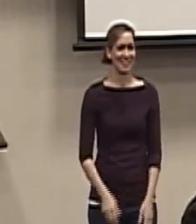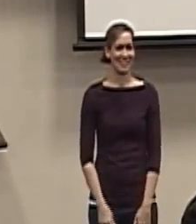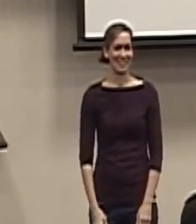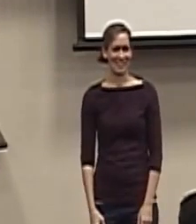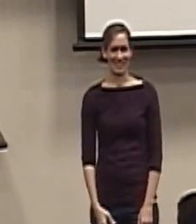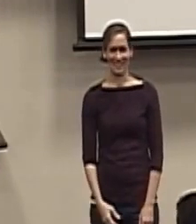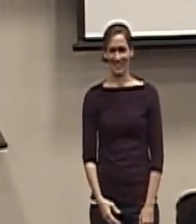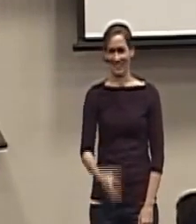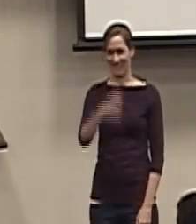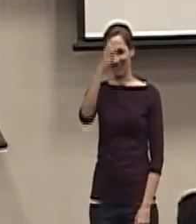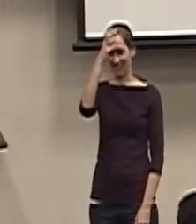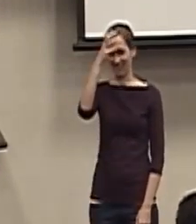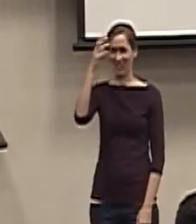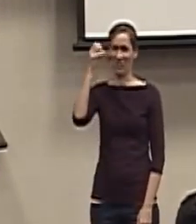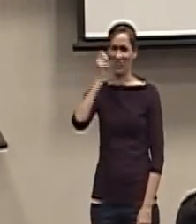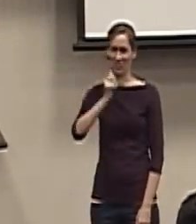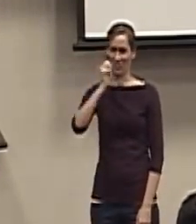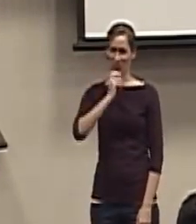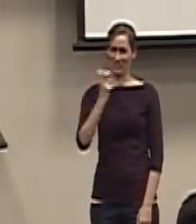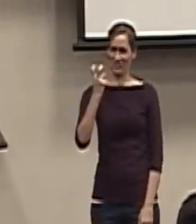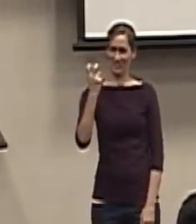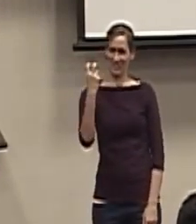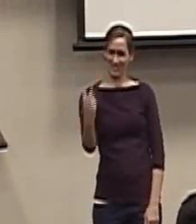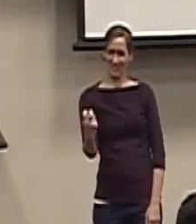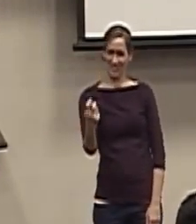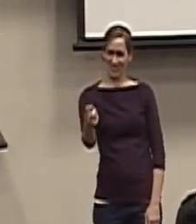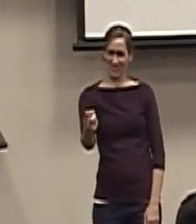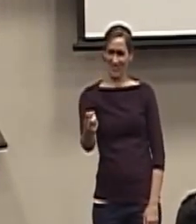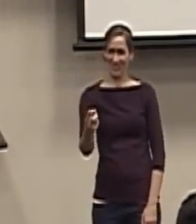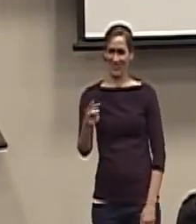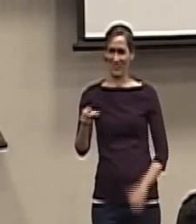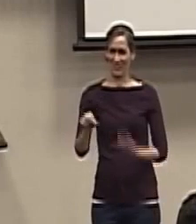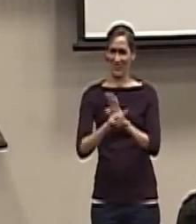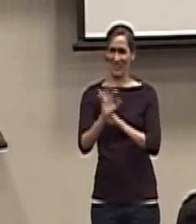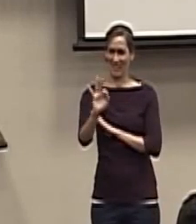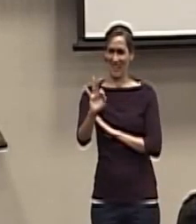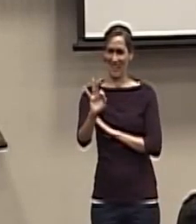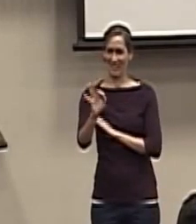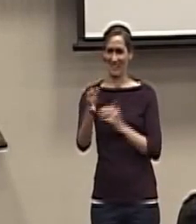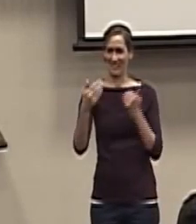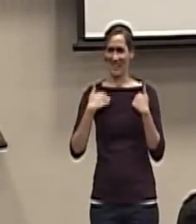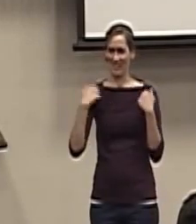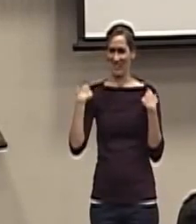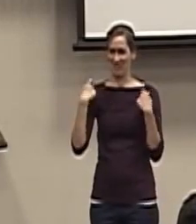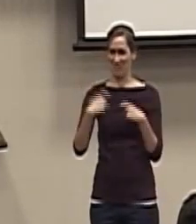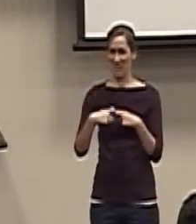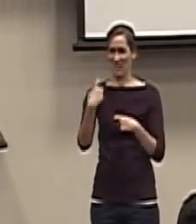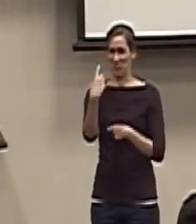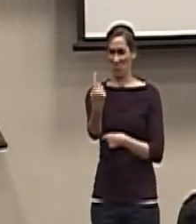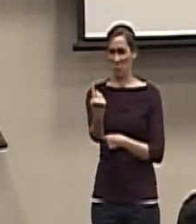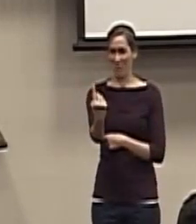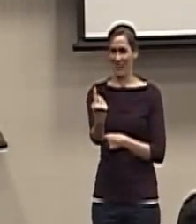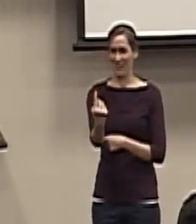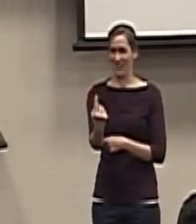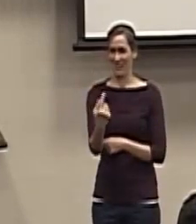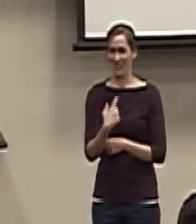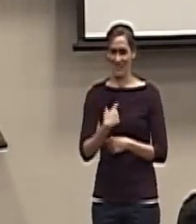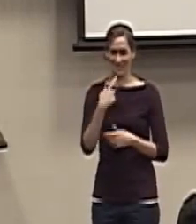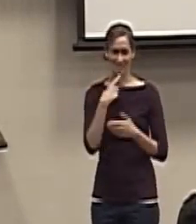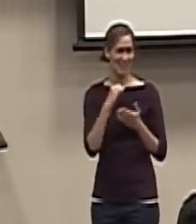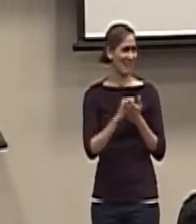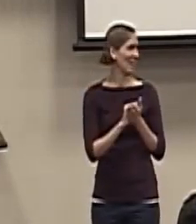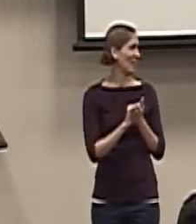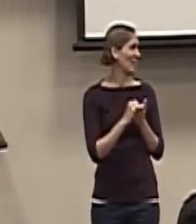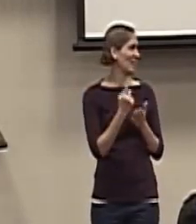Sitting right over here was a little girl, ninth grader, Spanish 1. When I said "Calas muy guapo," Jordan Young went like